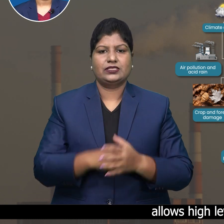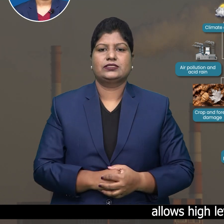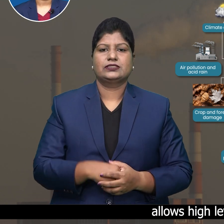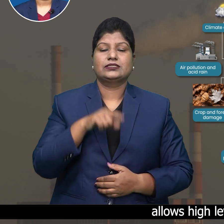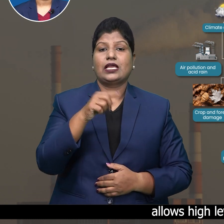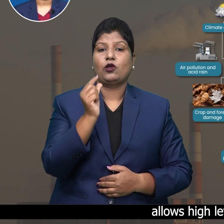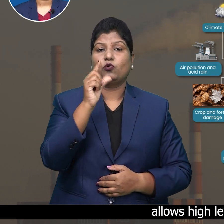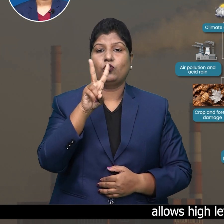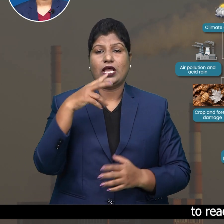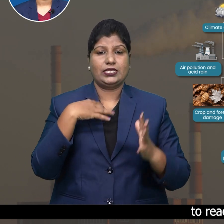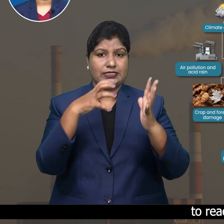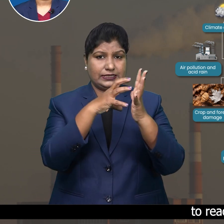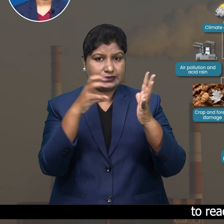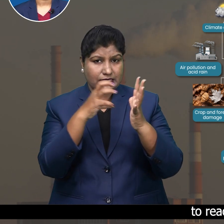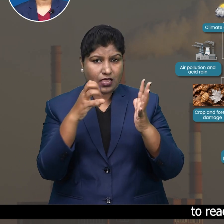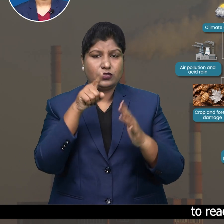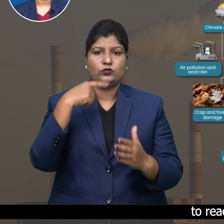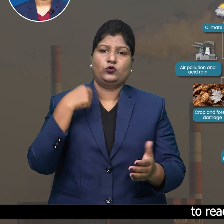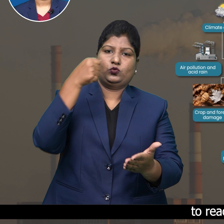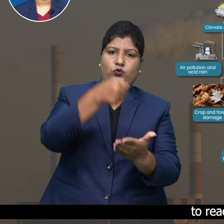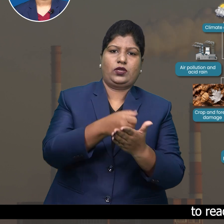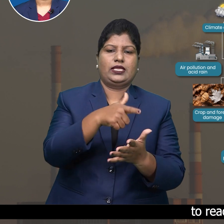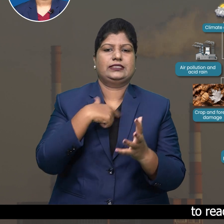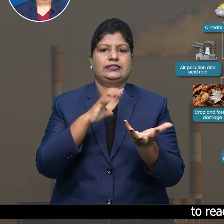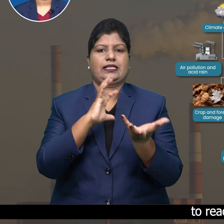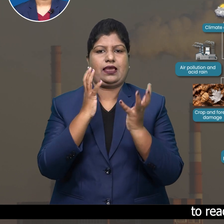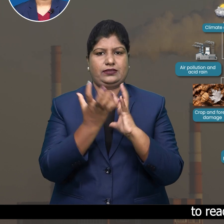UV radiation to reach the Earth.